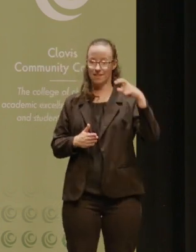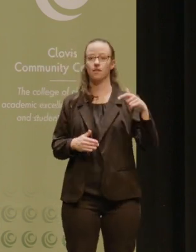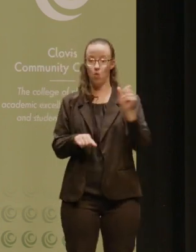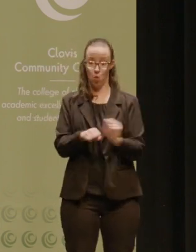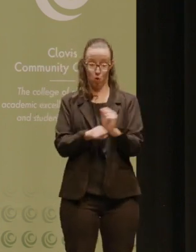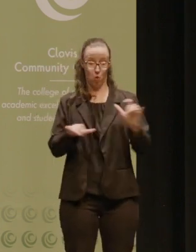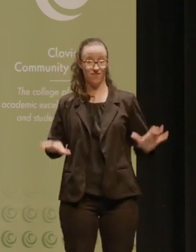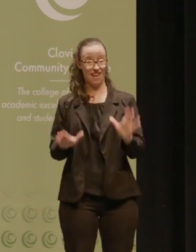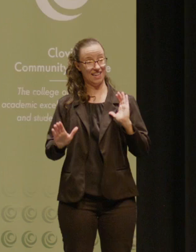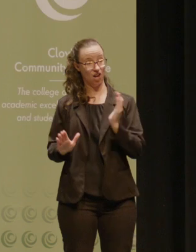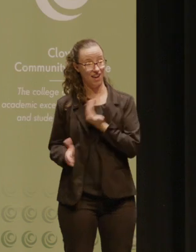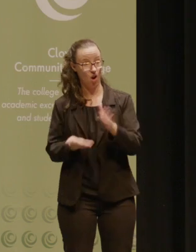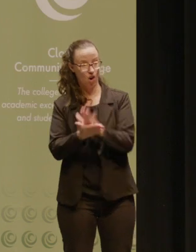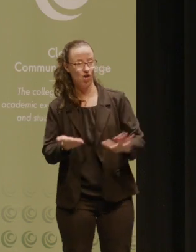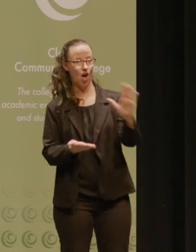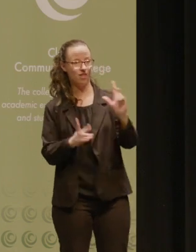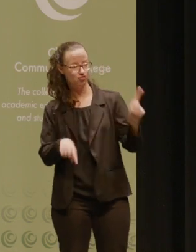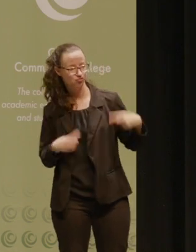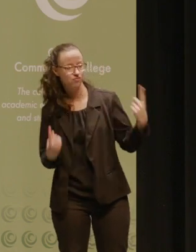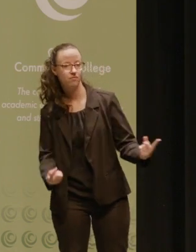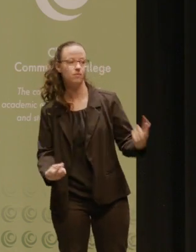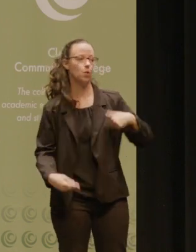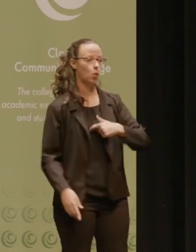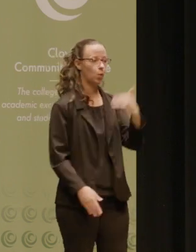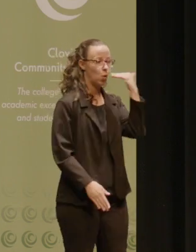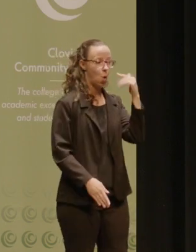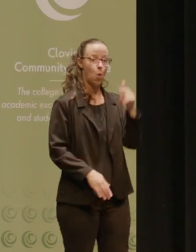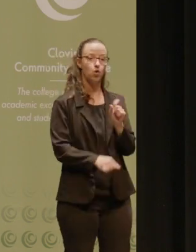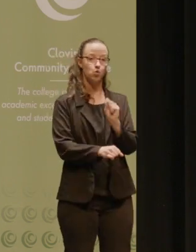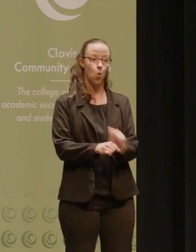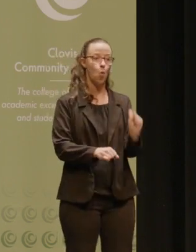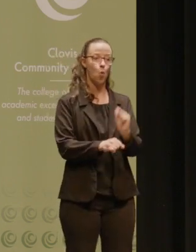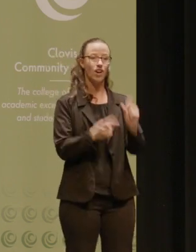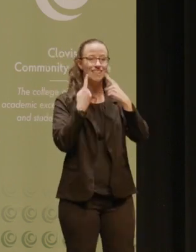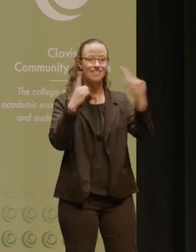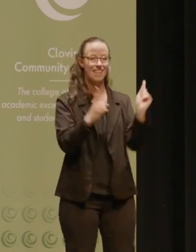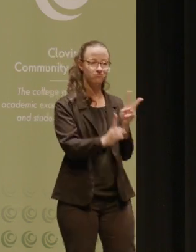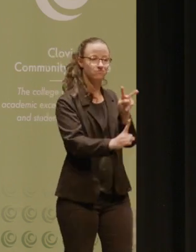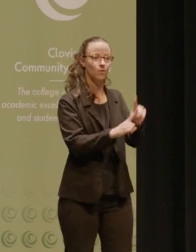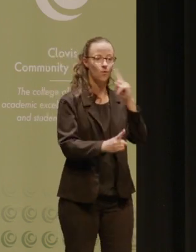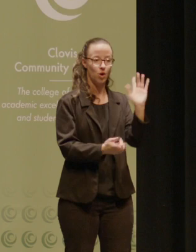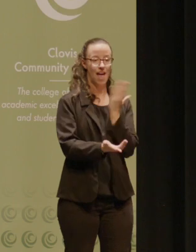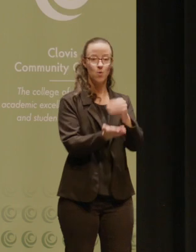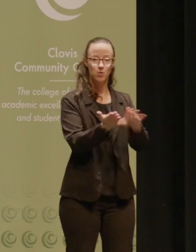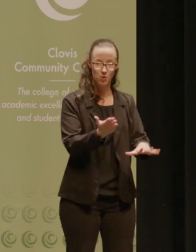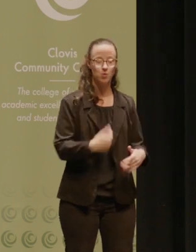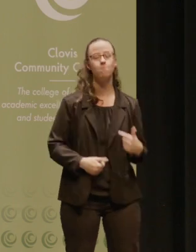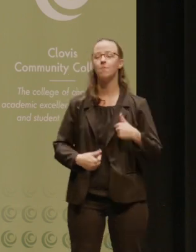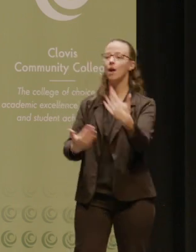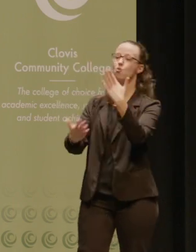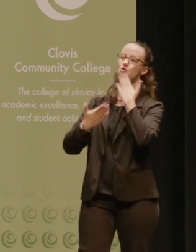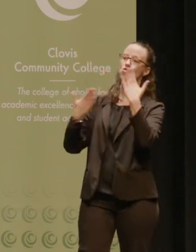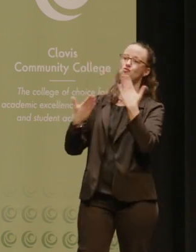being done here at our colleges. And we know that this work is working for our students. So I'm incredibly